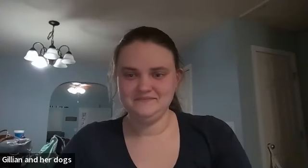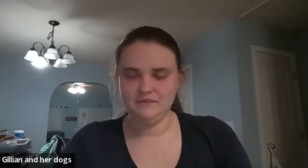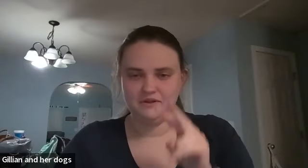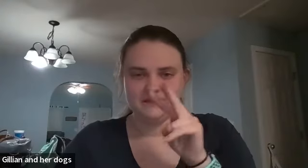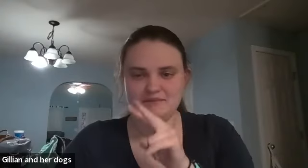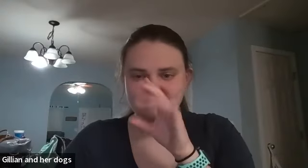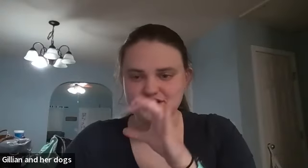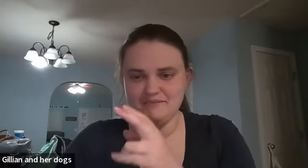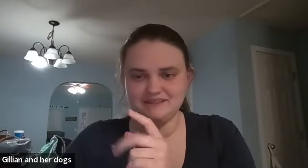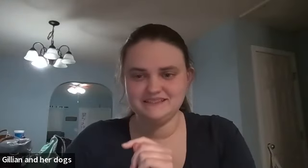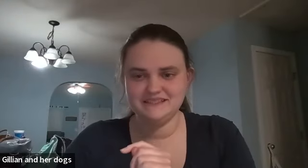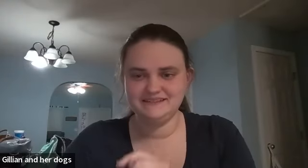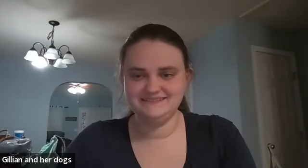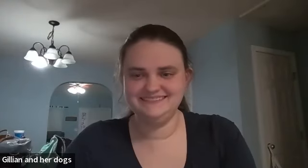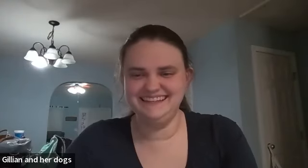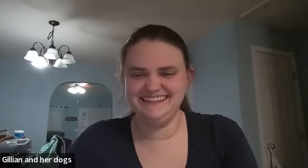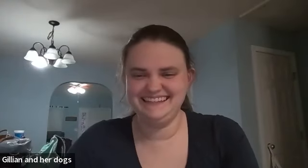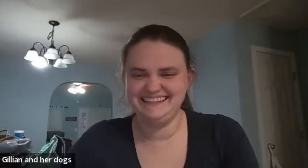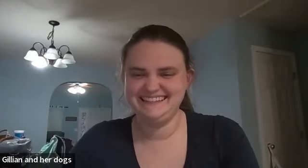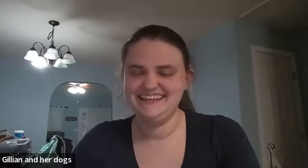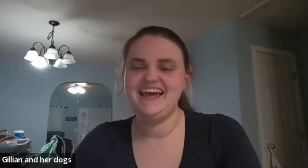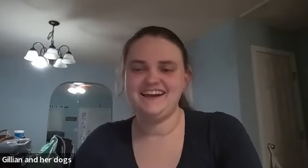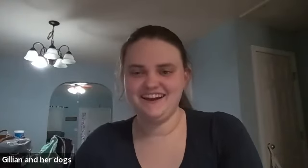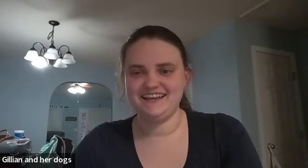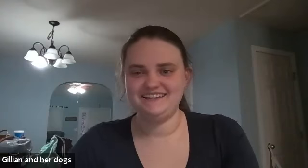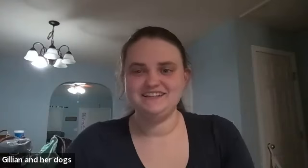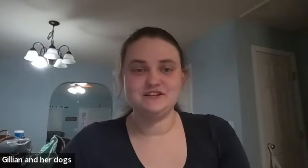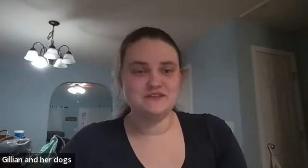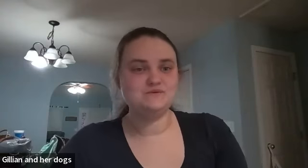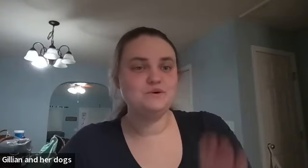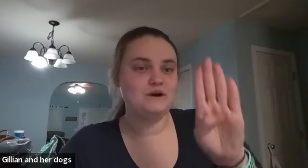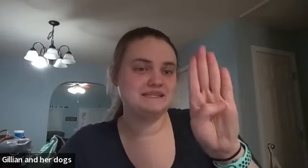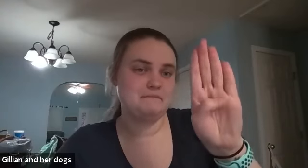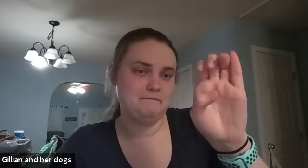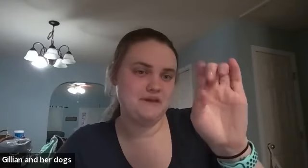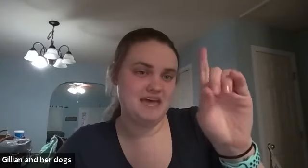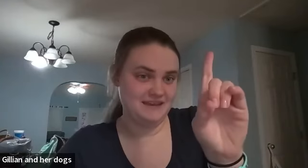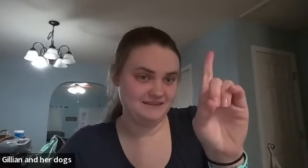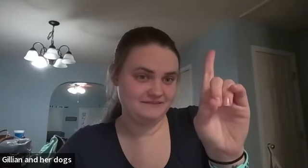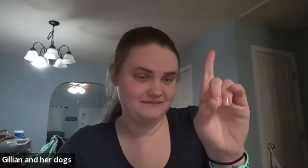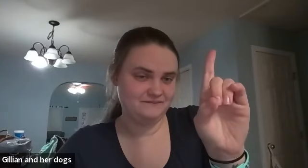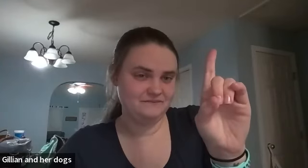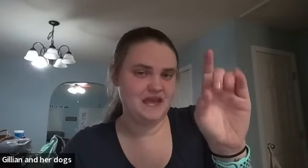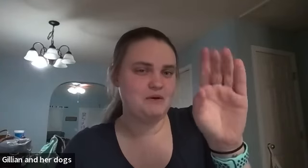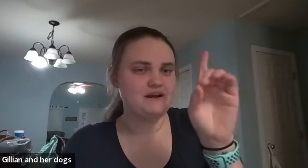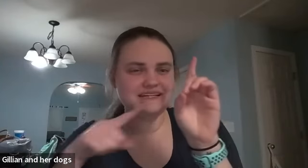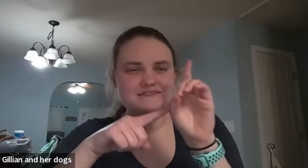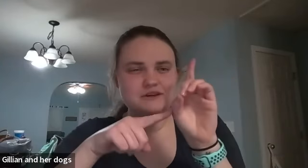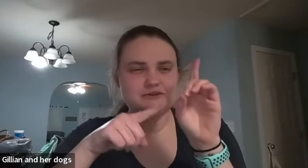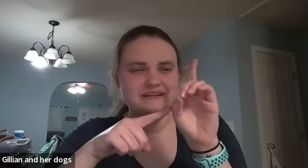I'm looking at my little chat box to see. All right. So this one was bed. And I wanted to give you either a